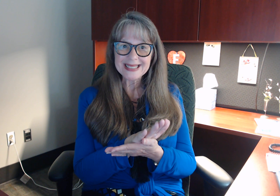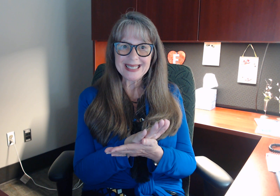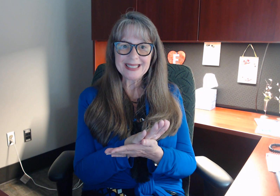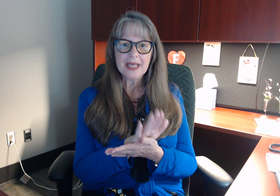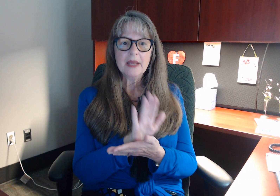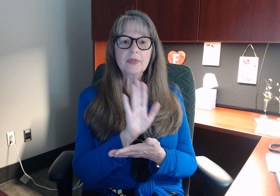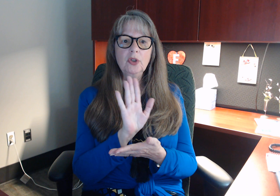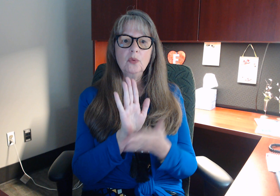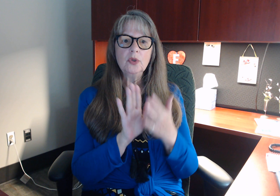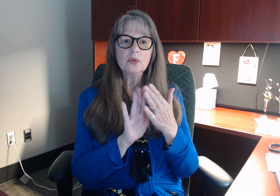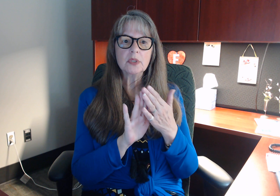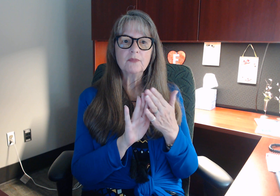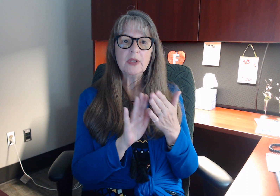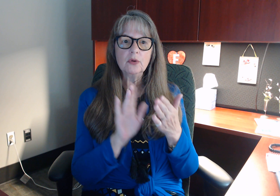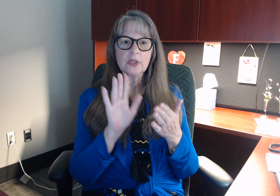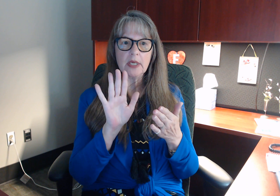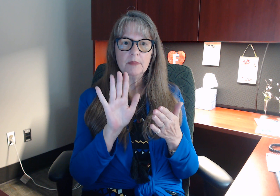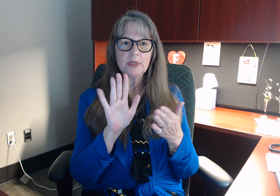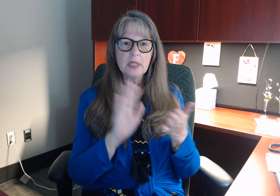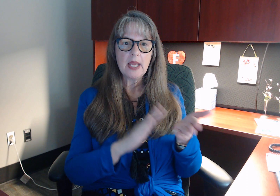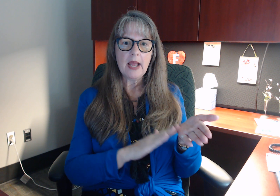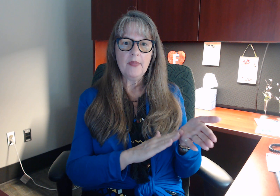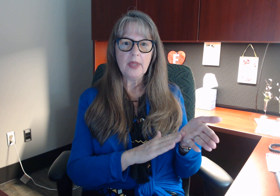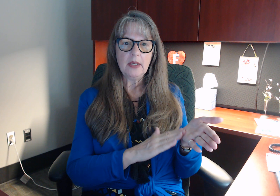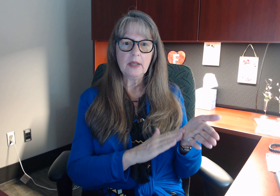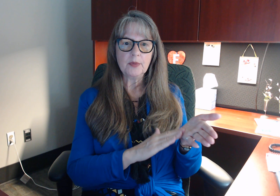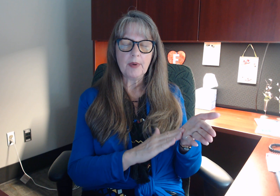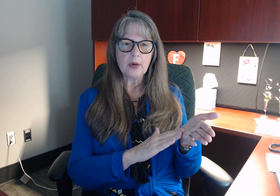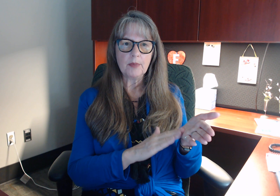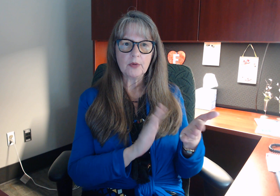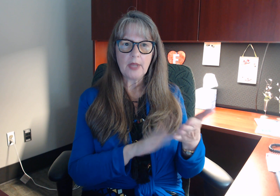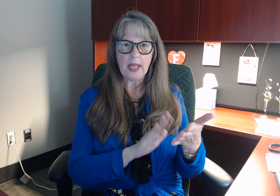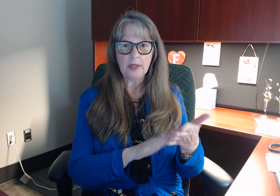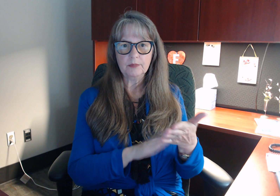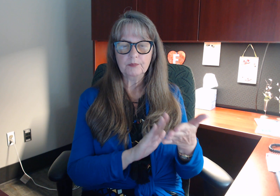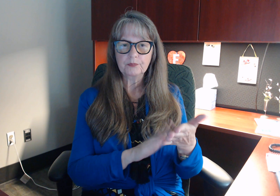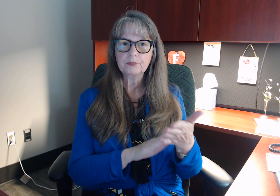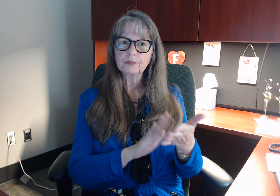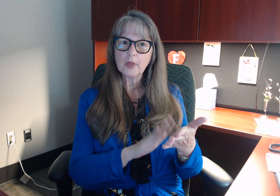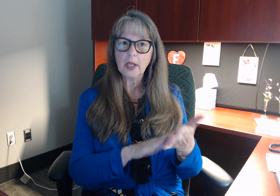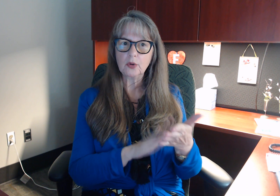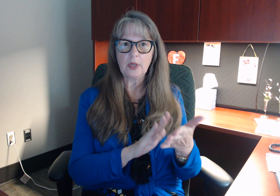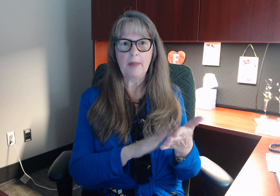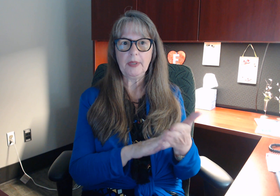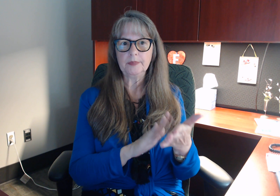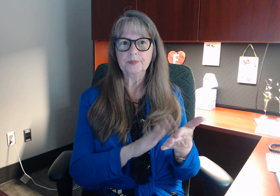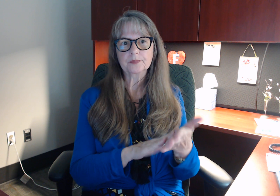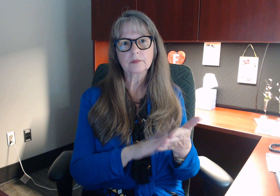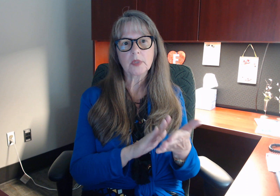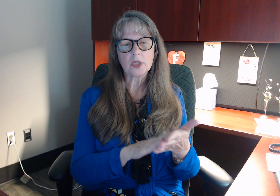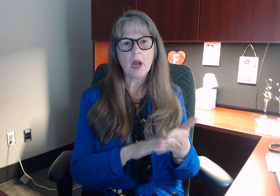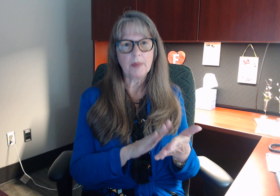praising, then you would use the fingertips and then at the bottom part of the hand, like you're clapping. It's a